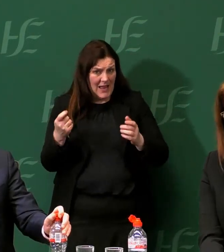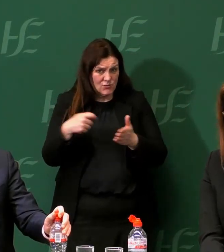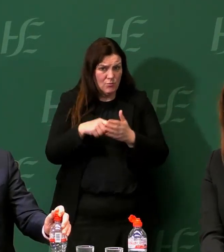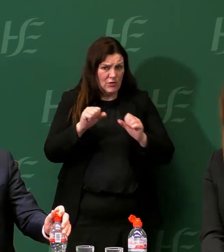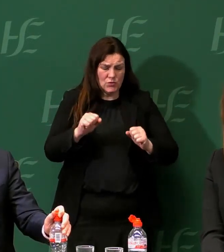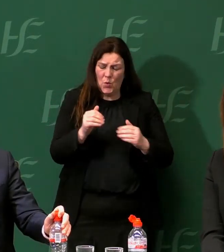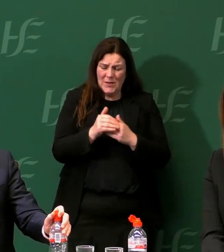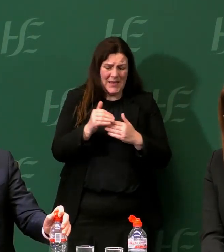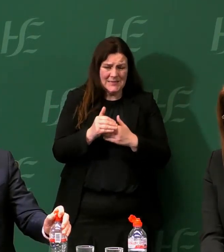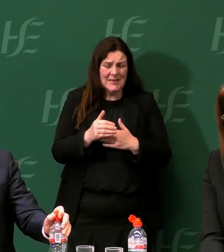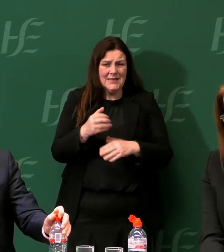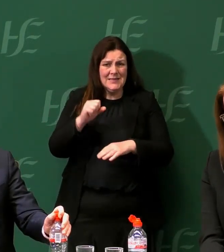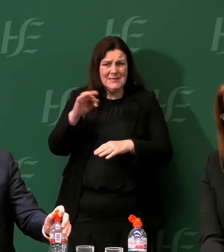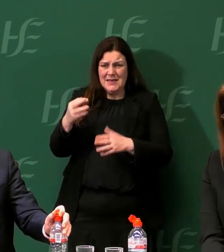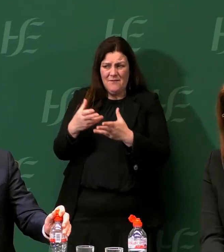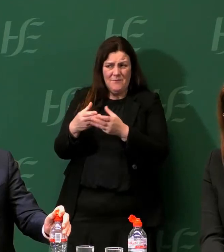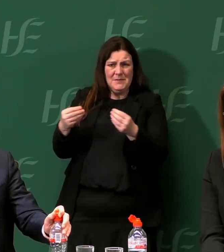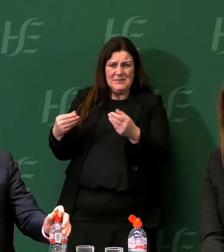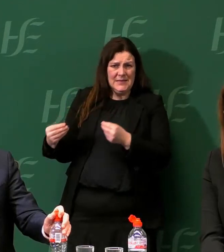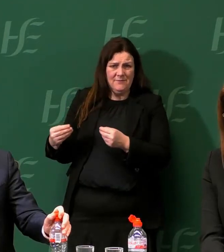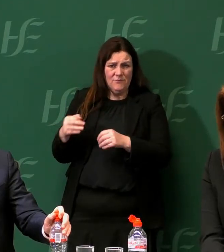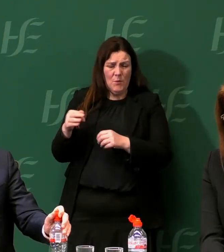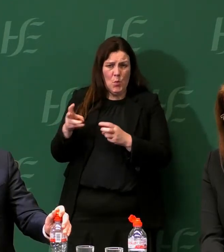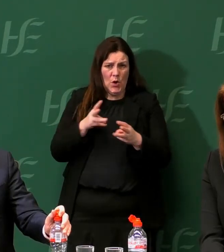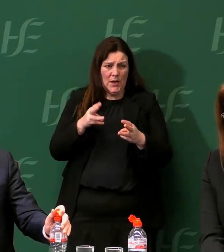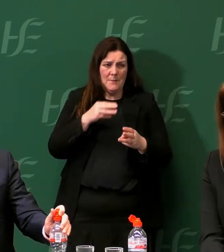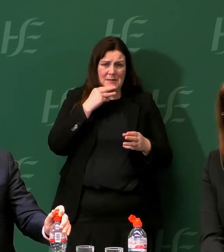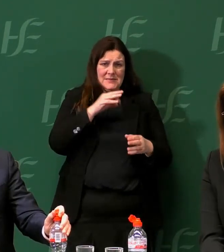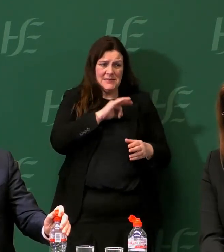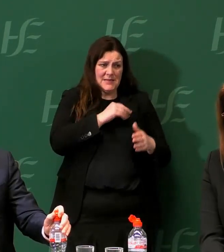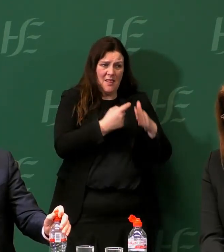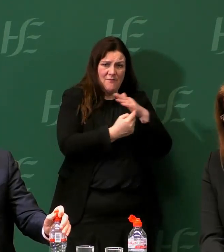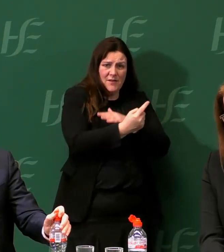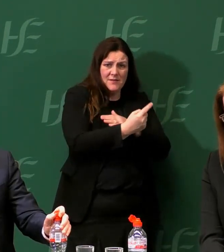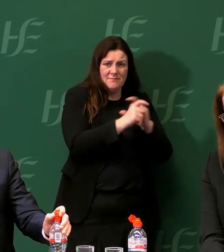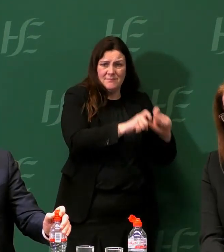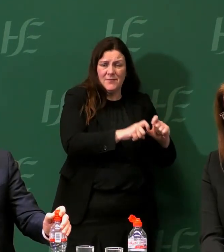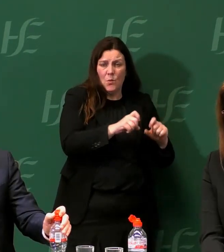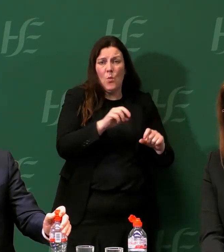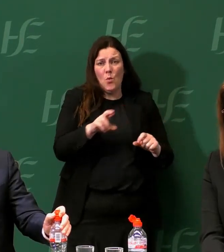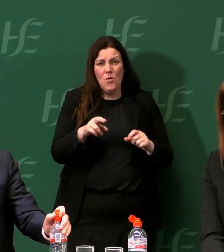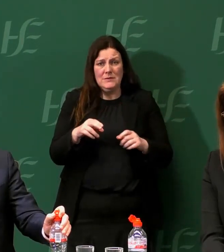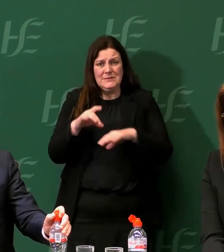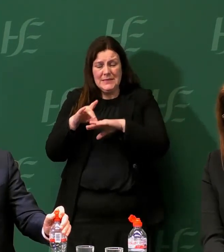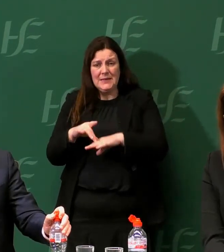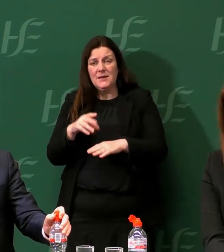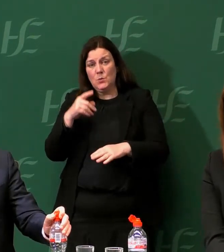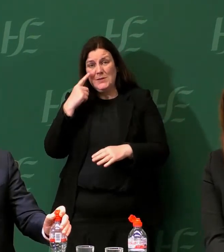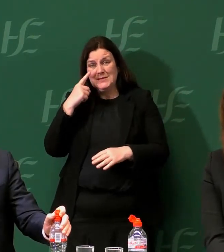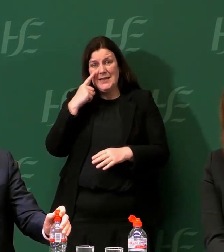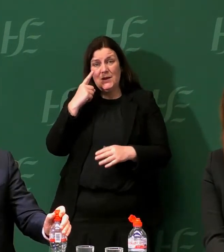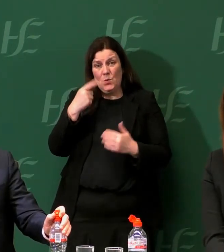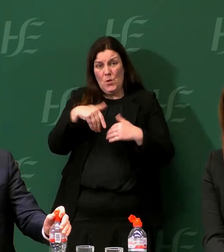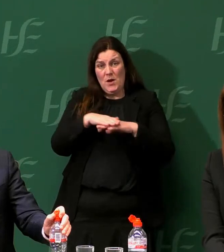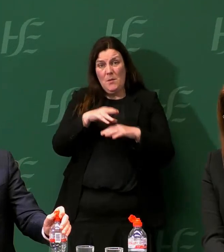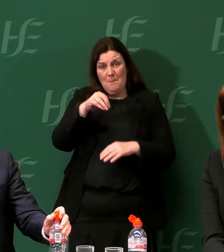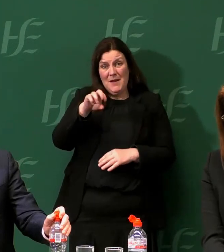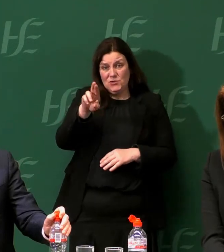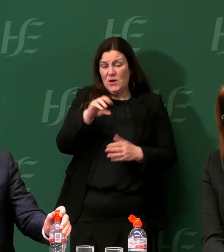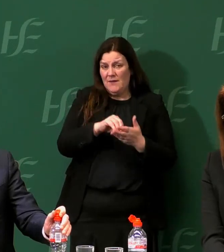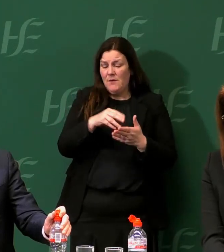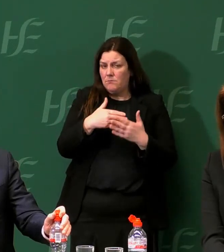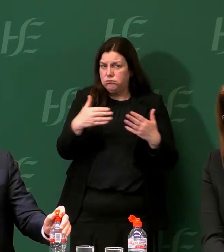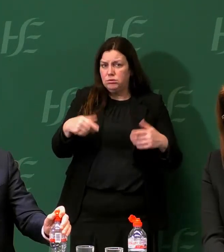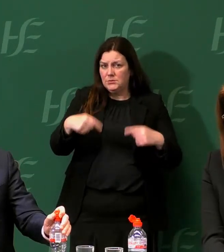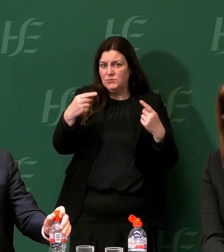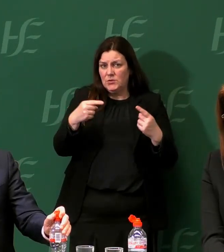And our staff absence is a huge challenge for us, and we have certain facilities where there's a particularly high level. So if you look, for example, the Mater Hospital had very significant